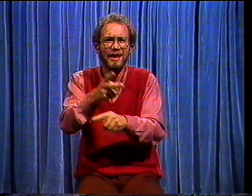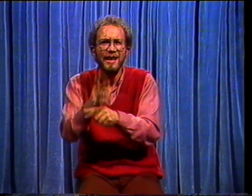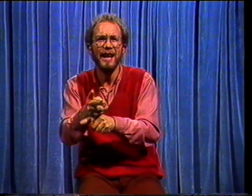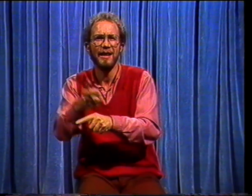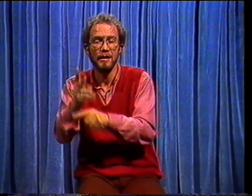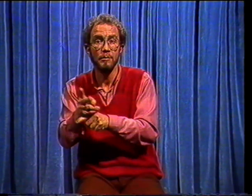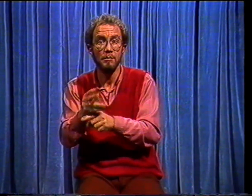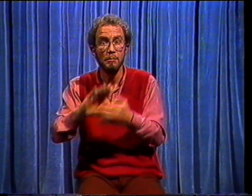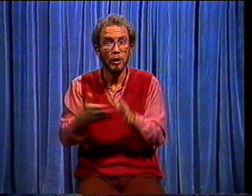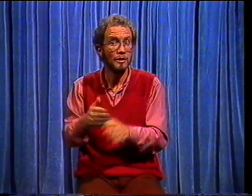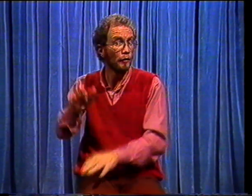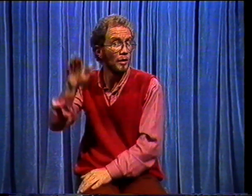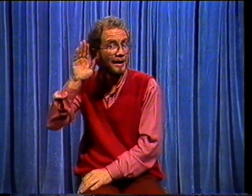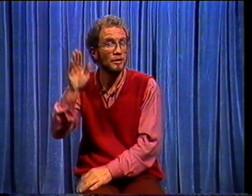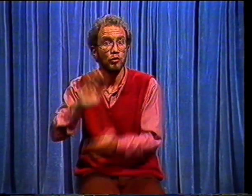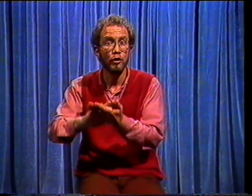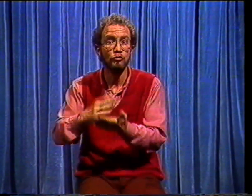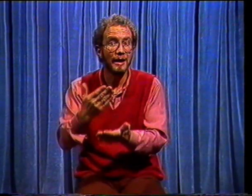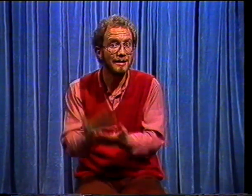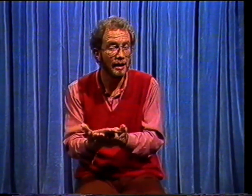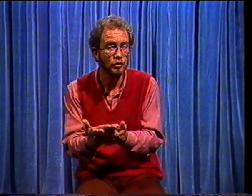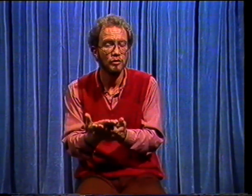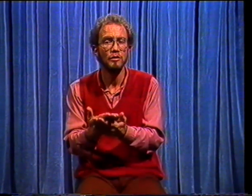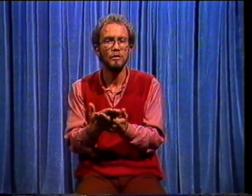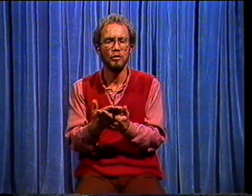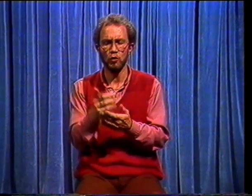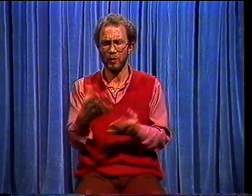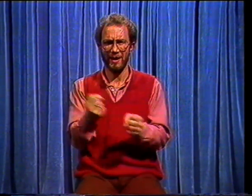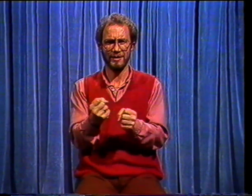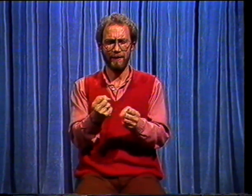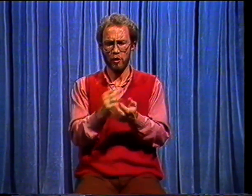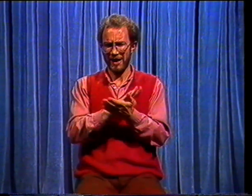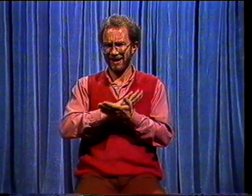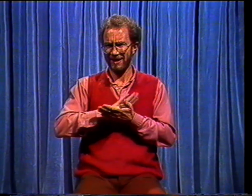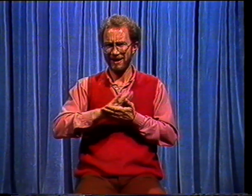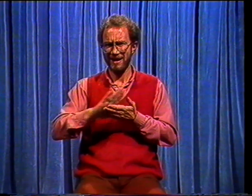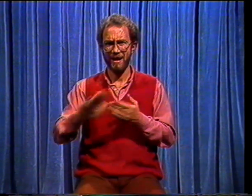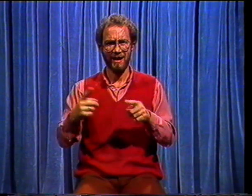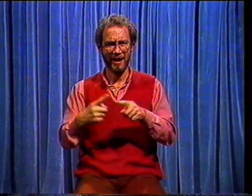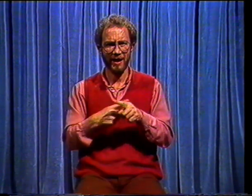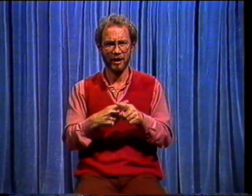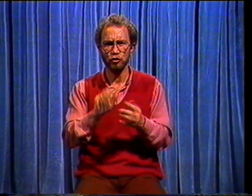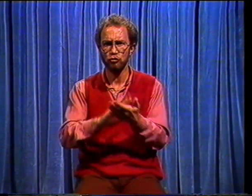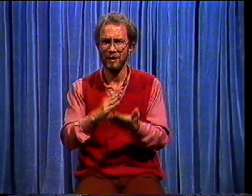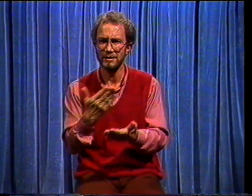again, because if you listen to the translation, you get very clear English